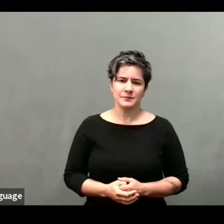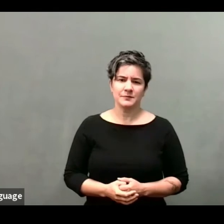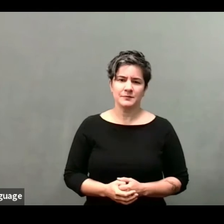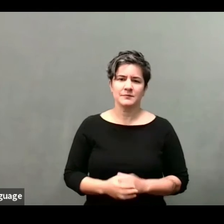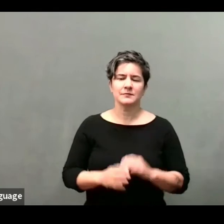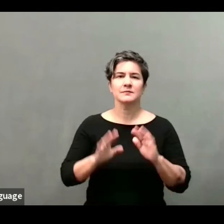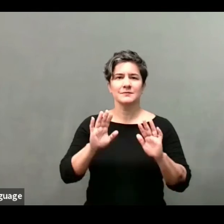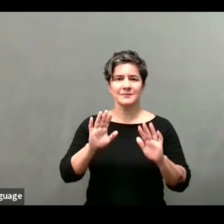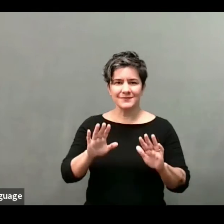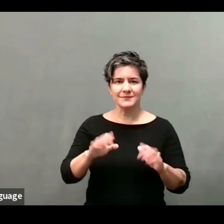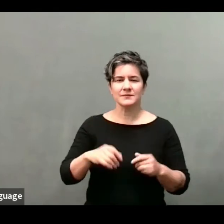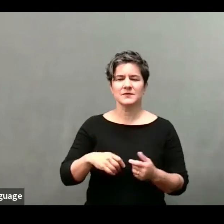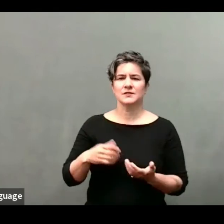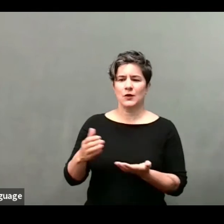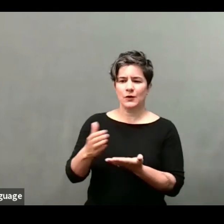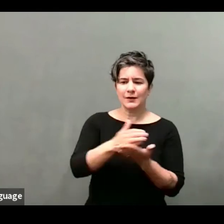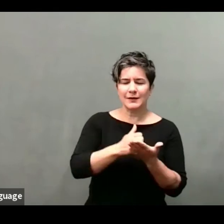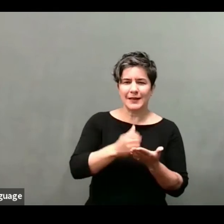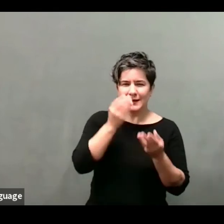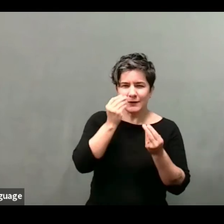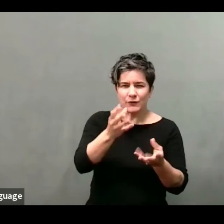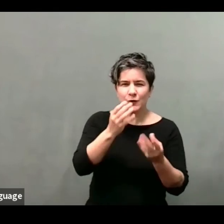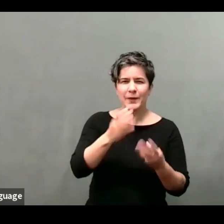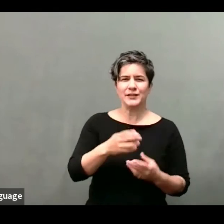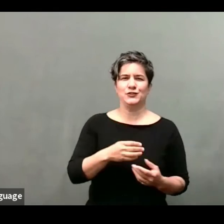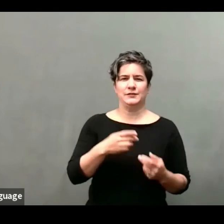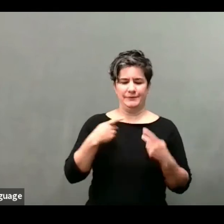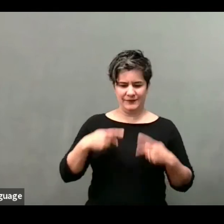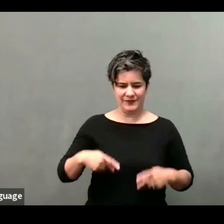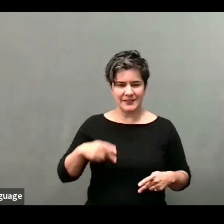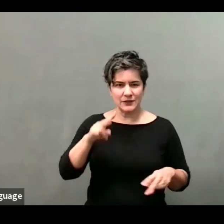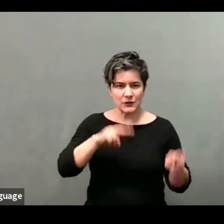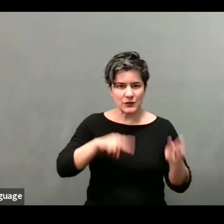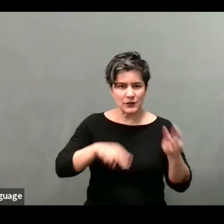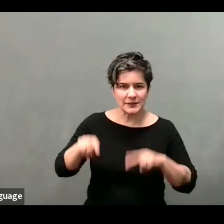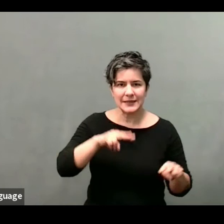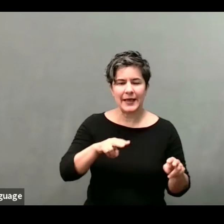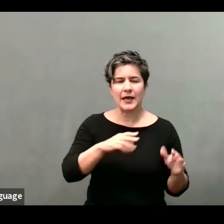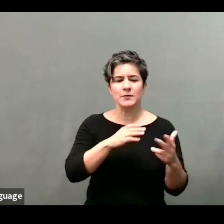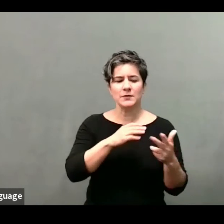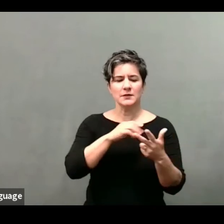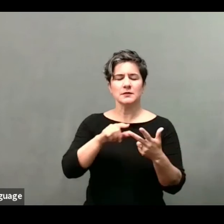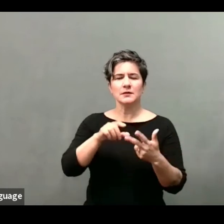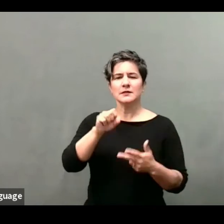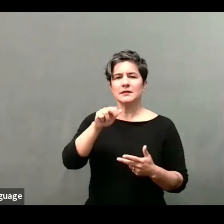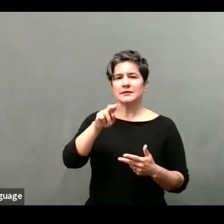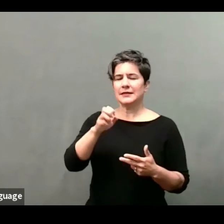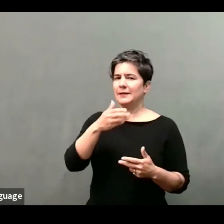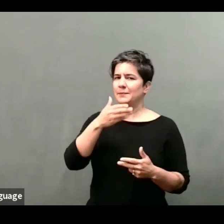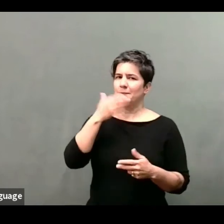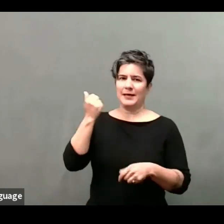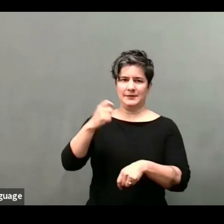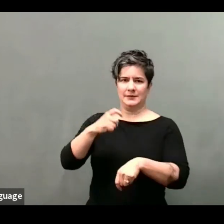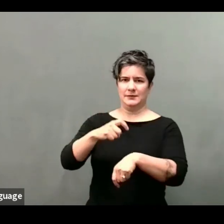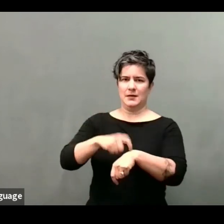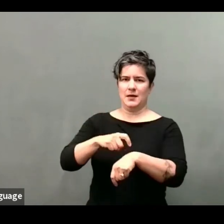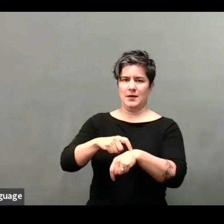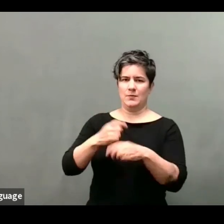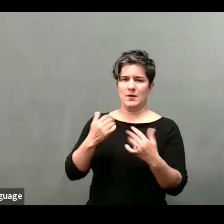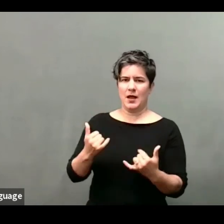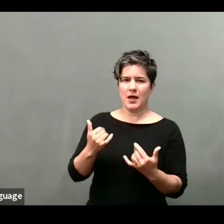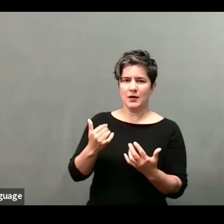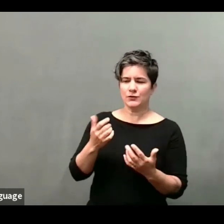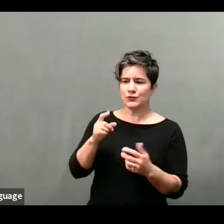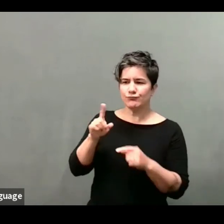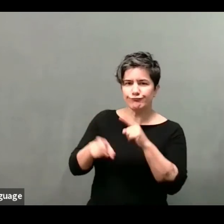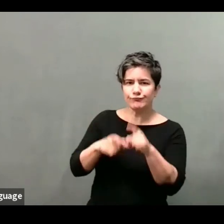So once the history has been done and the physical exam, then the SANE is really in the best position to talk to the patient about